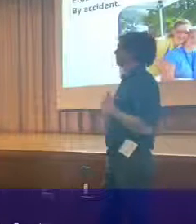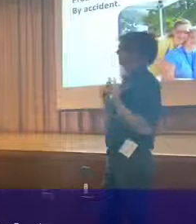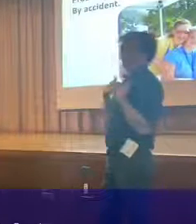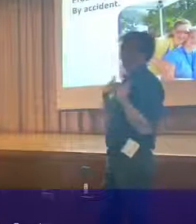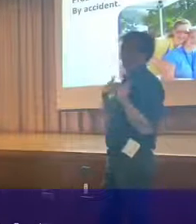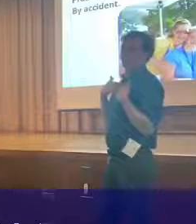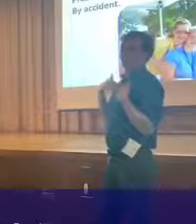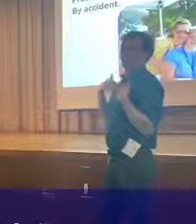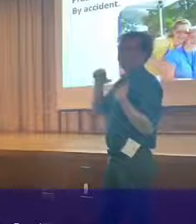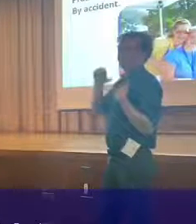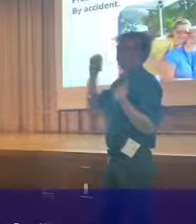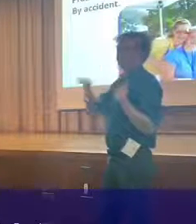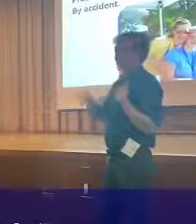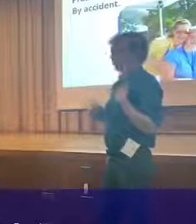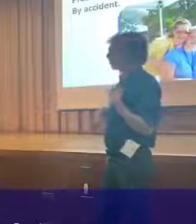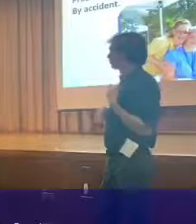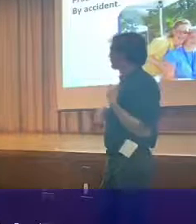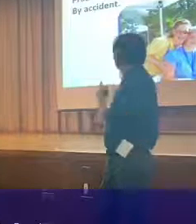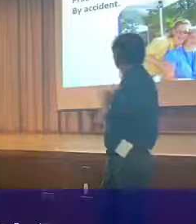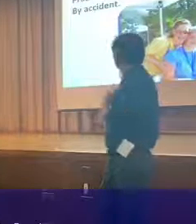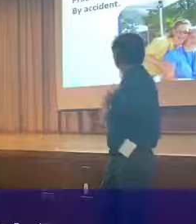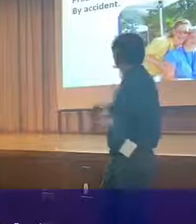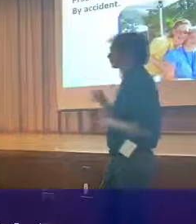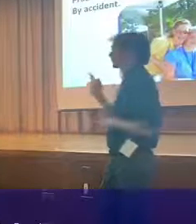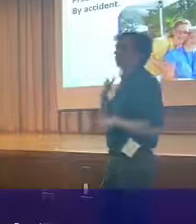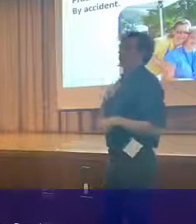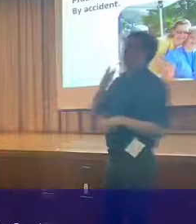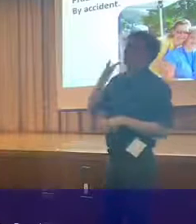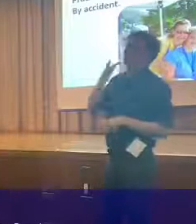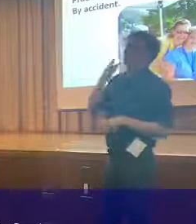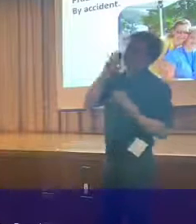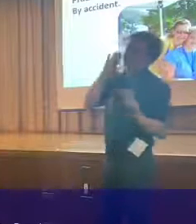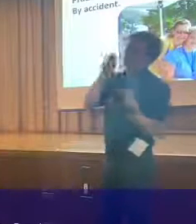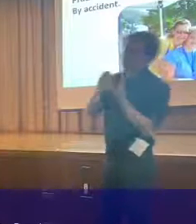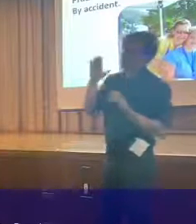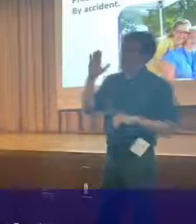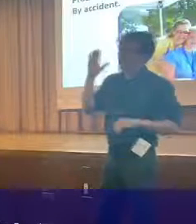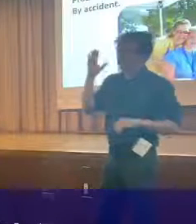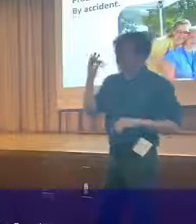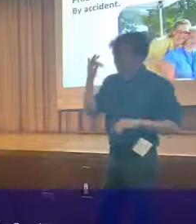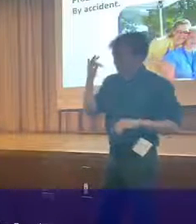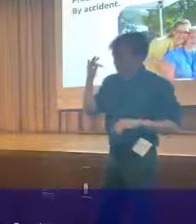favorite picture of mine because it was taken at the